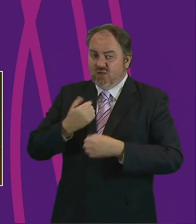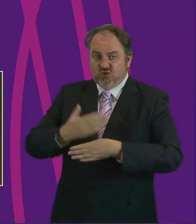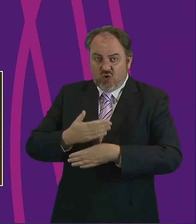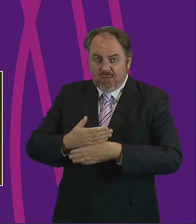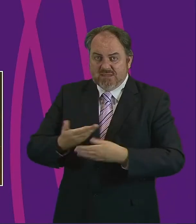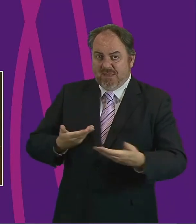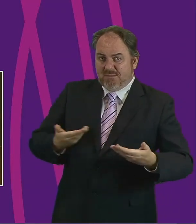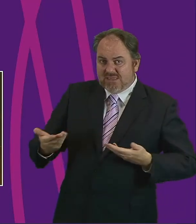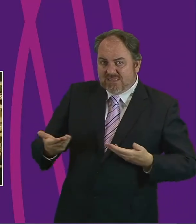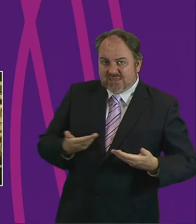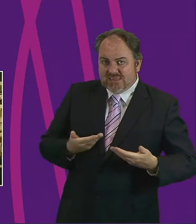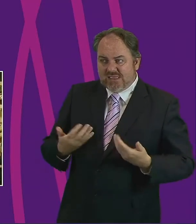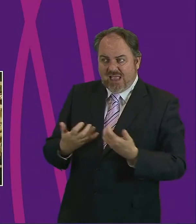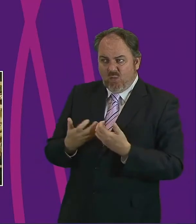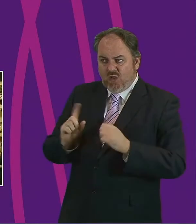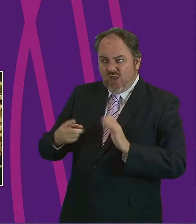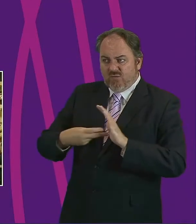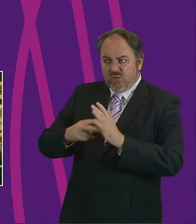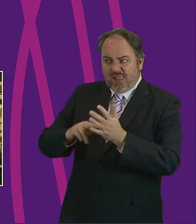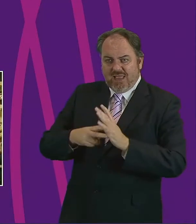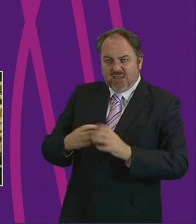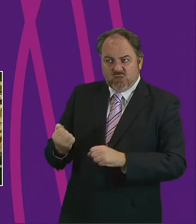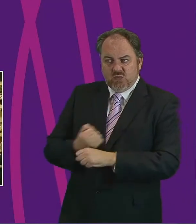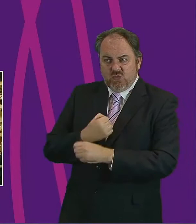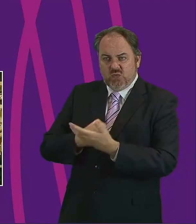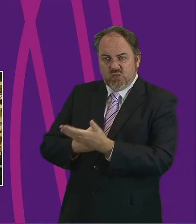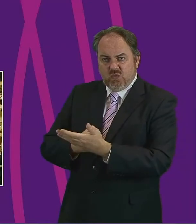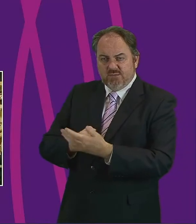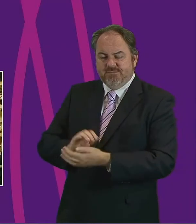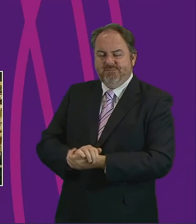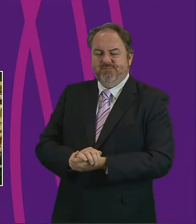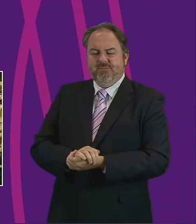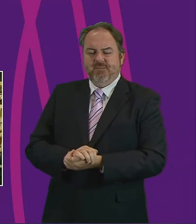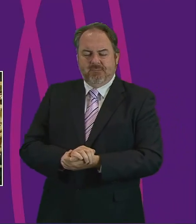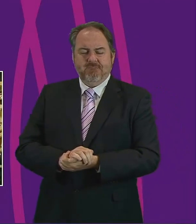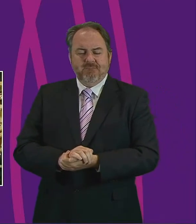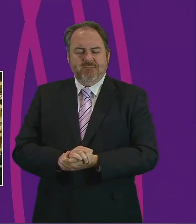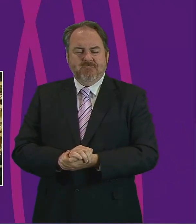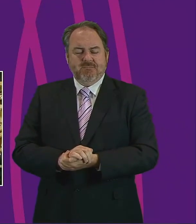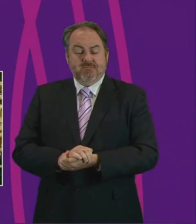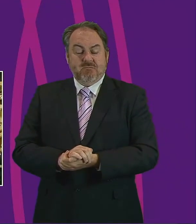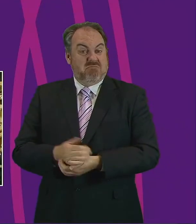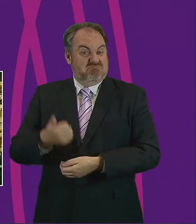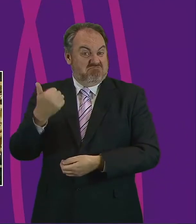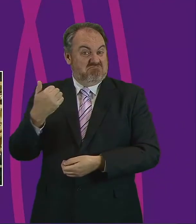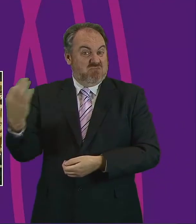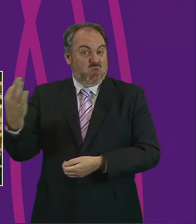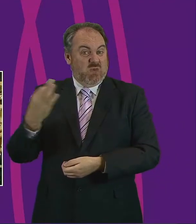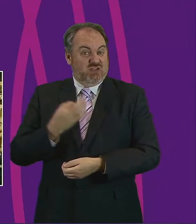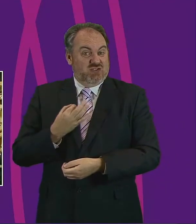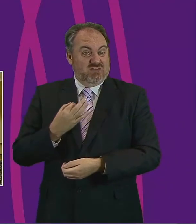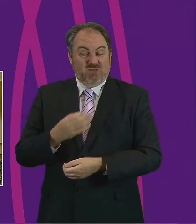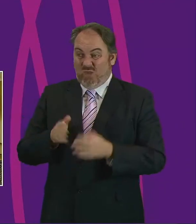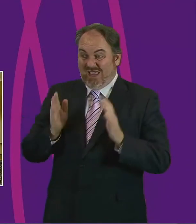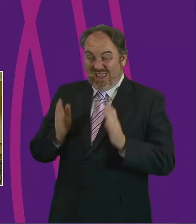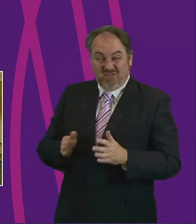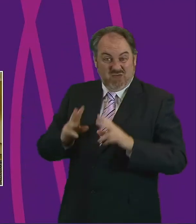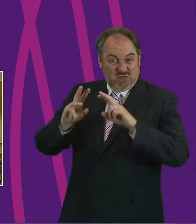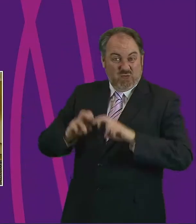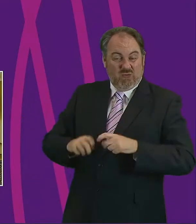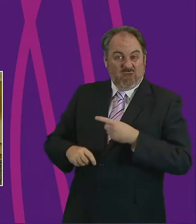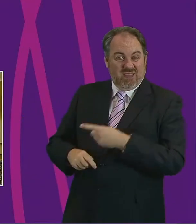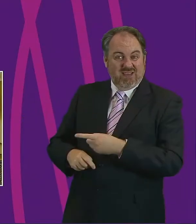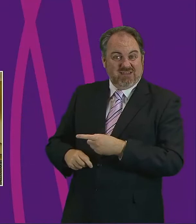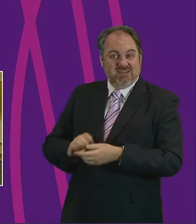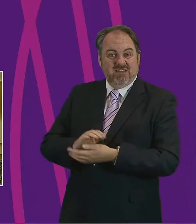Scottish economy? First Minister. Well, it's a good question, and it's one that we are having to address. Let me say, we